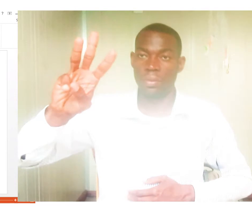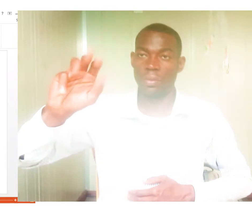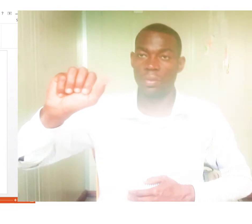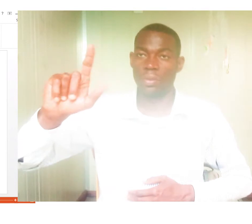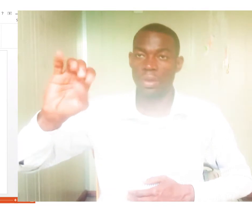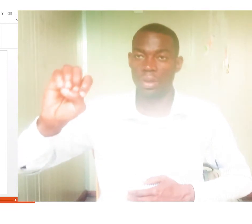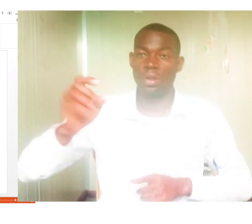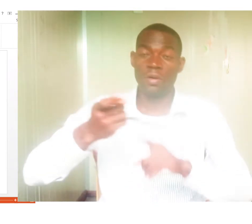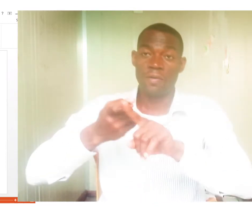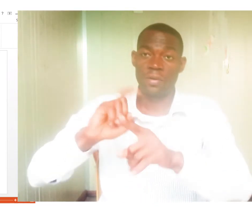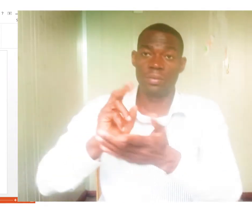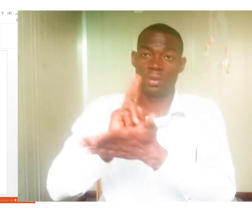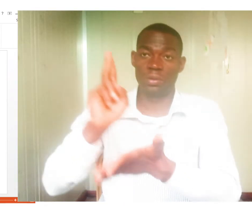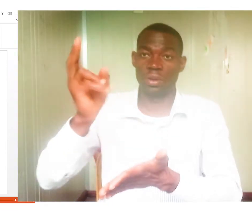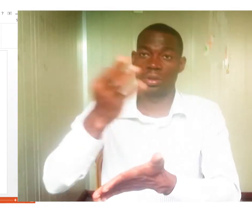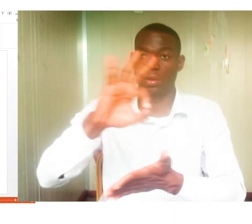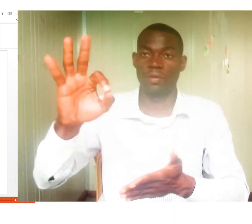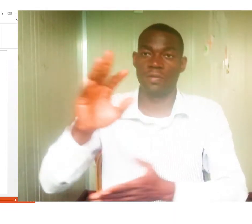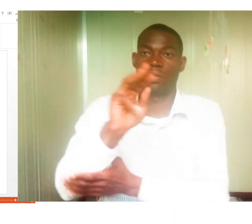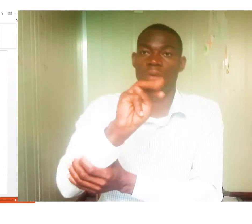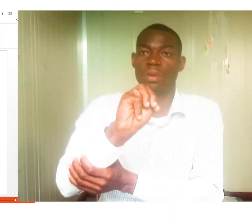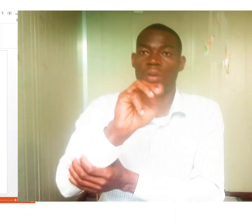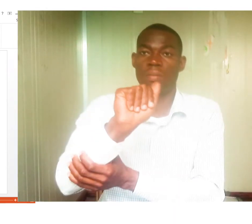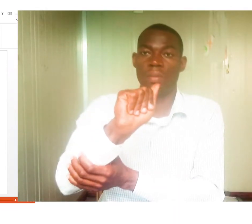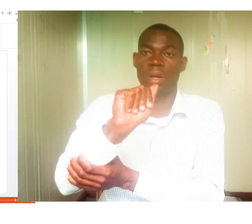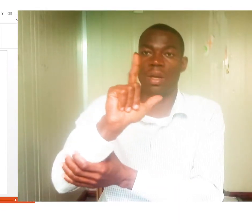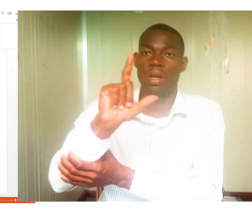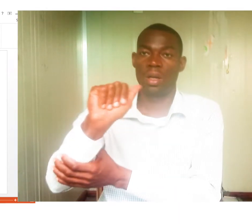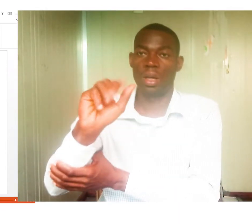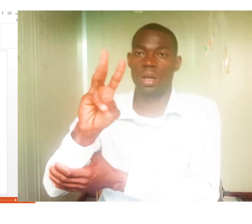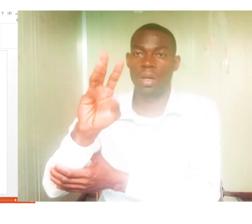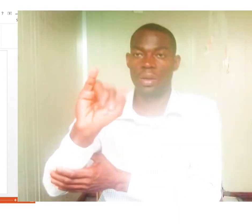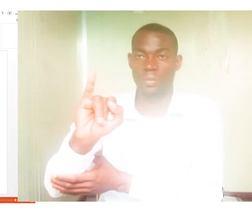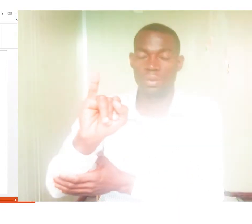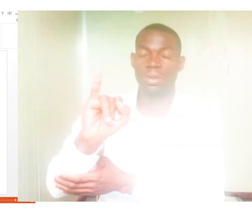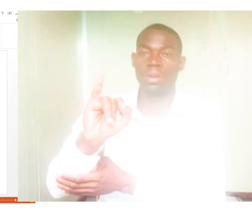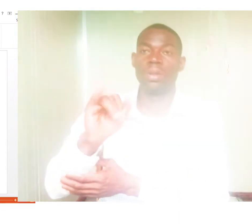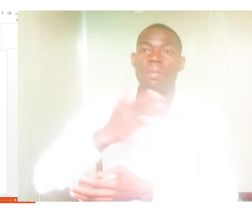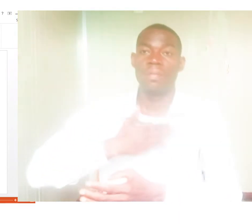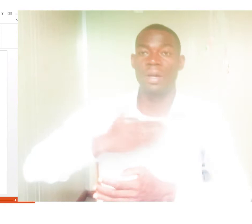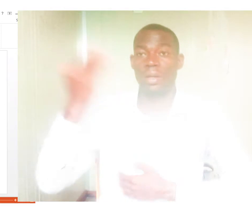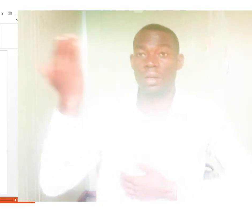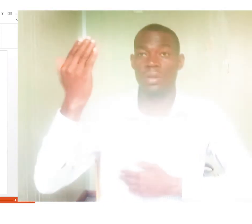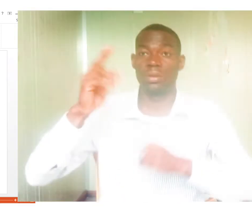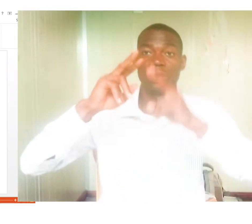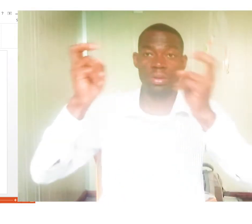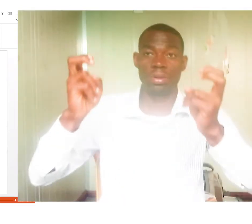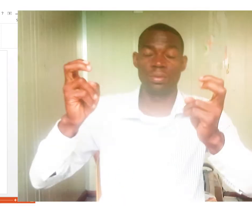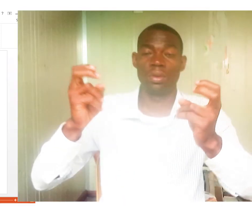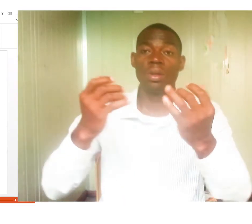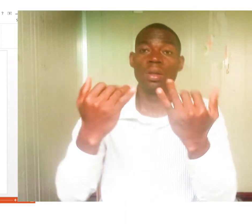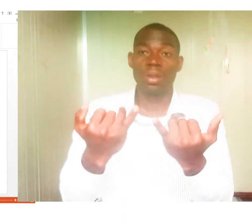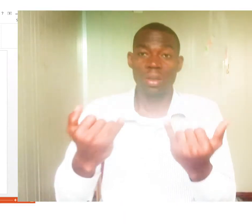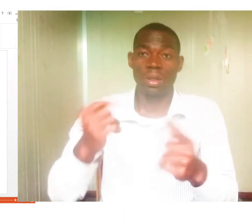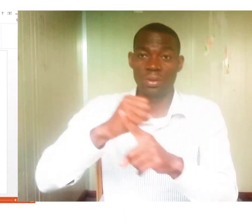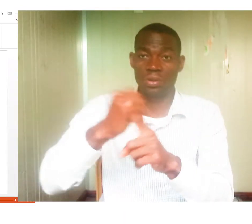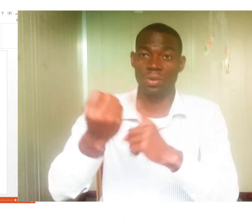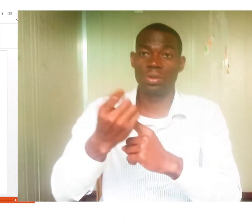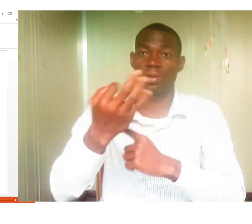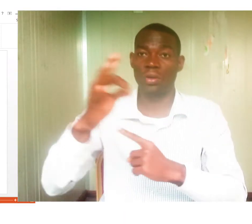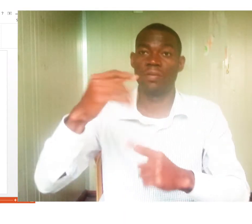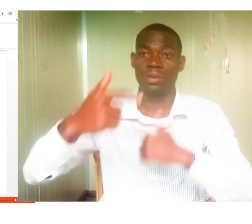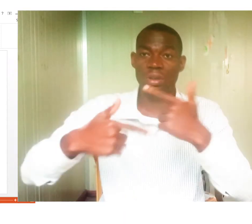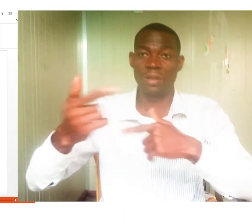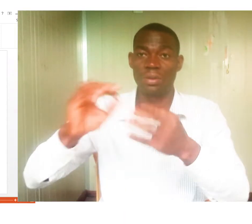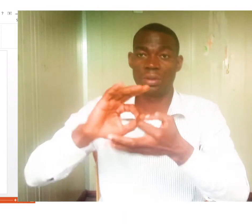you through my presentation titled The Current Status of Sign Language Interpreting Services in Malawi.